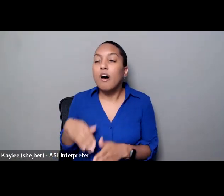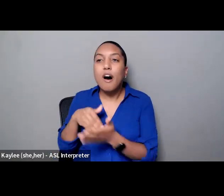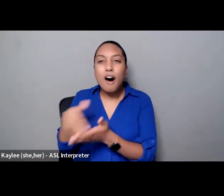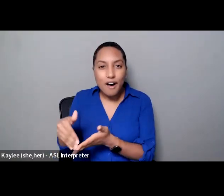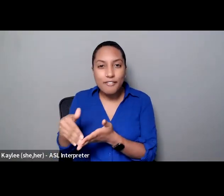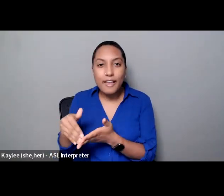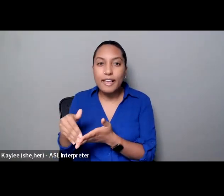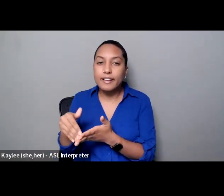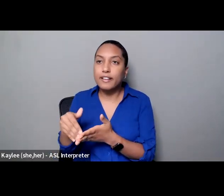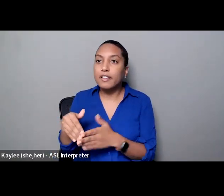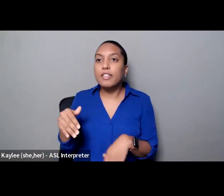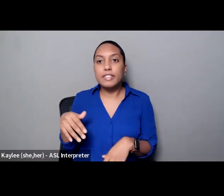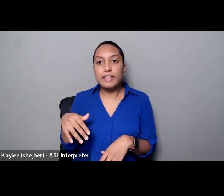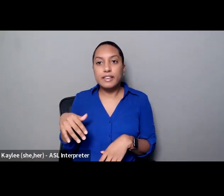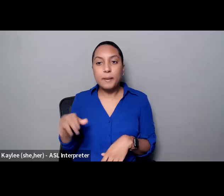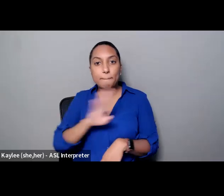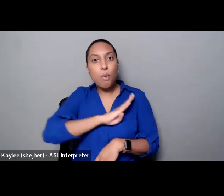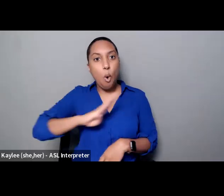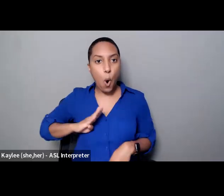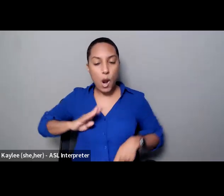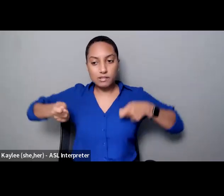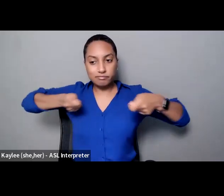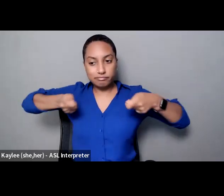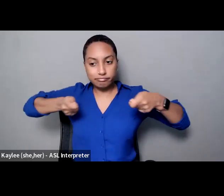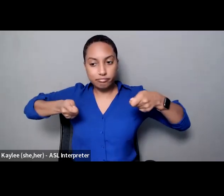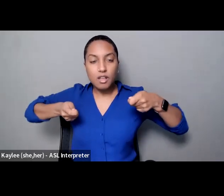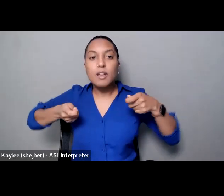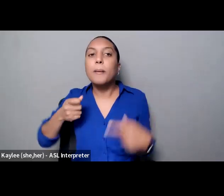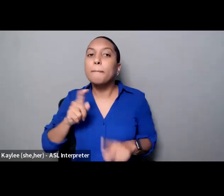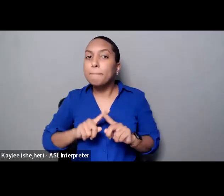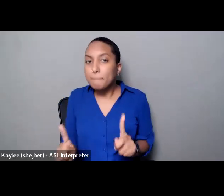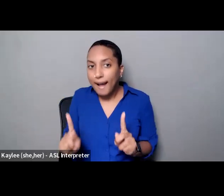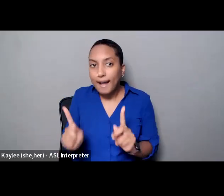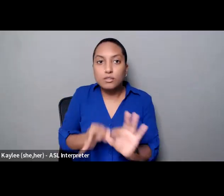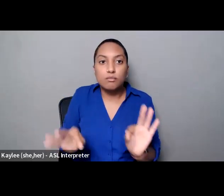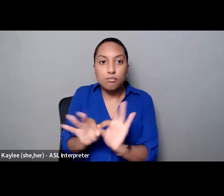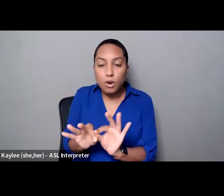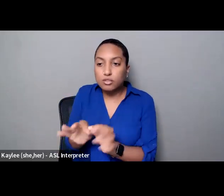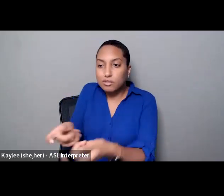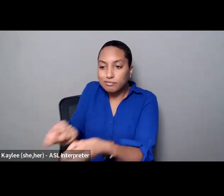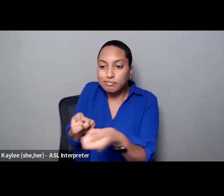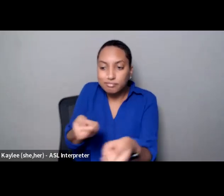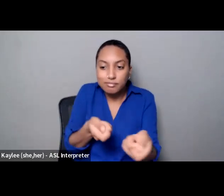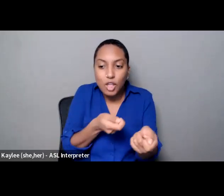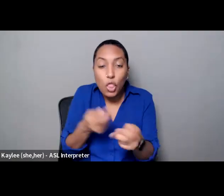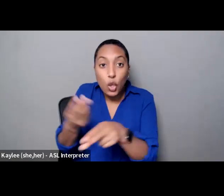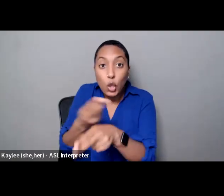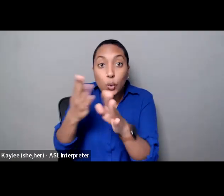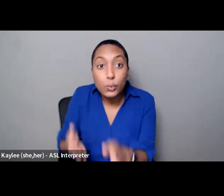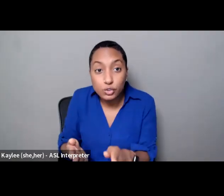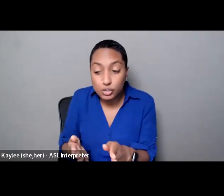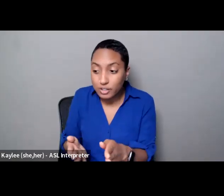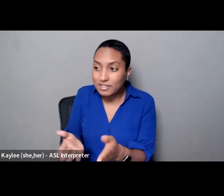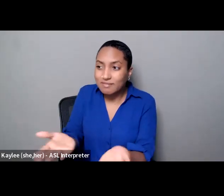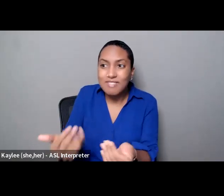as to what those needs are. So it's important to encourage and bring those individuals to the table so that they,